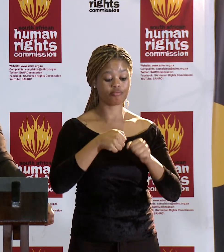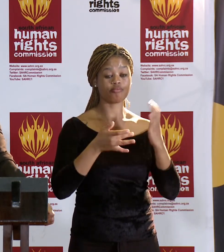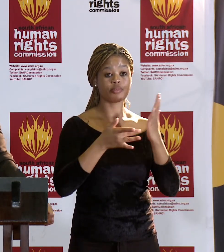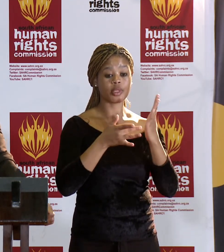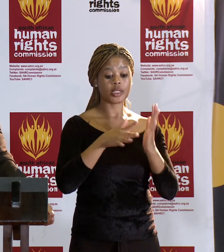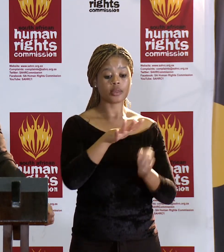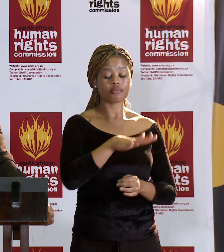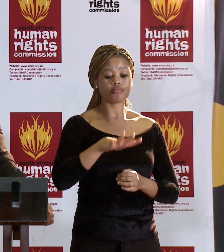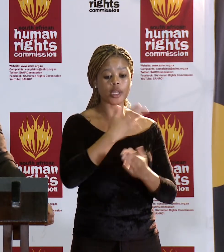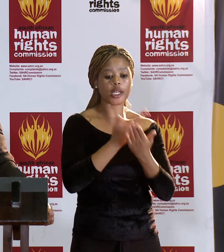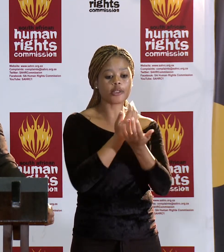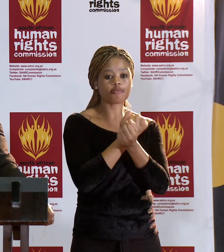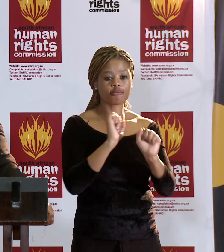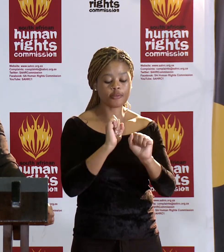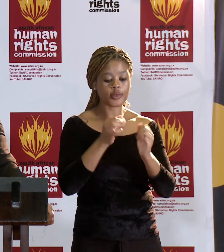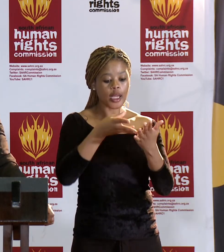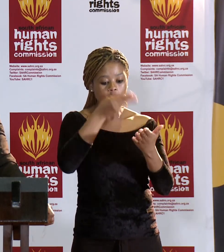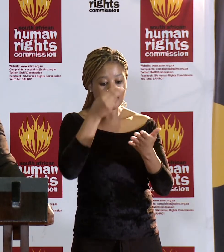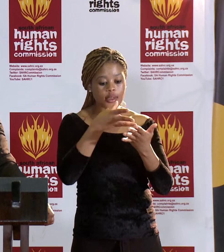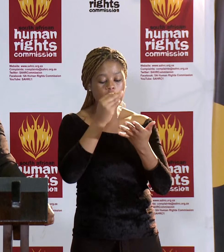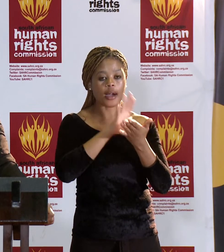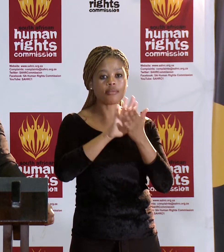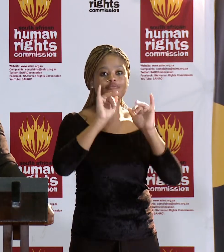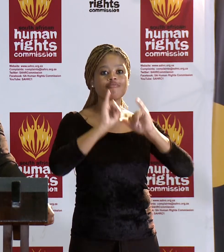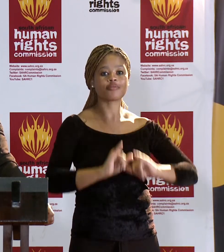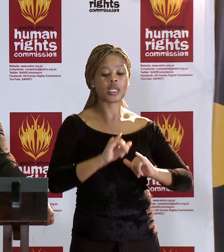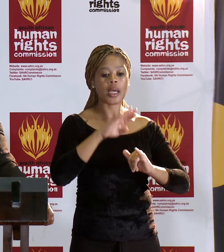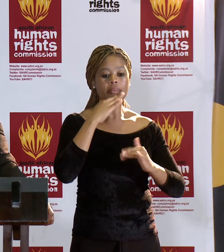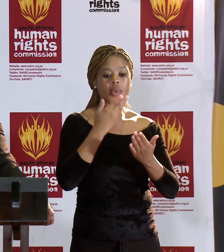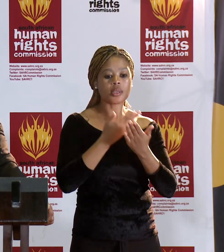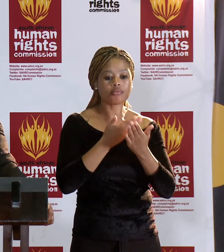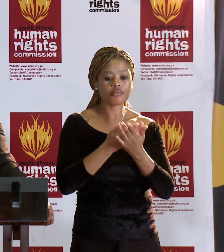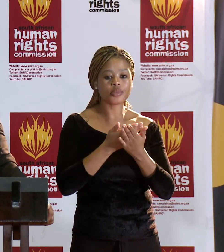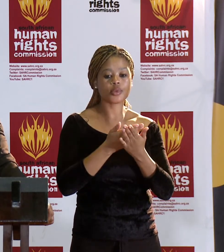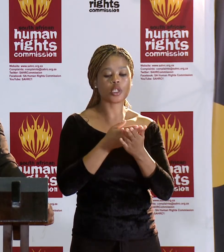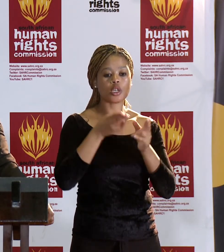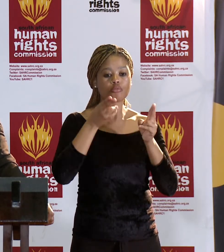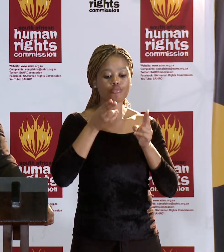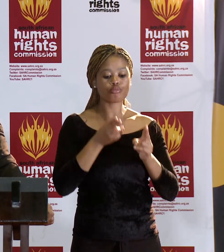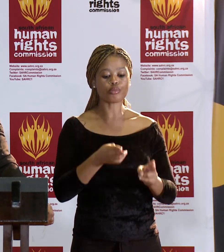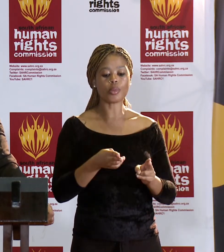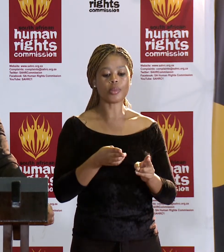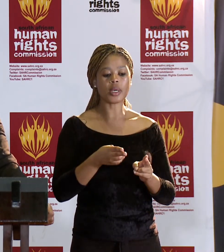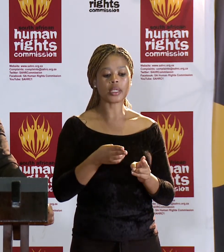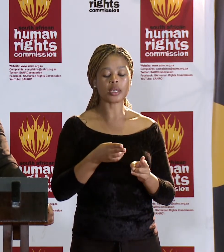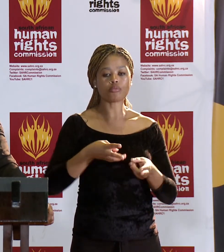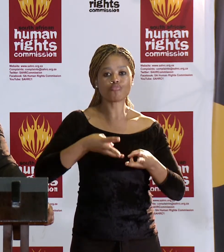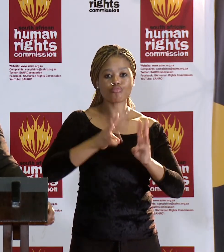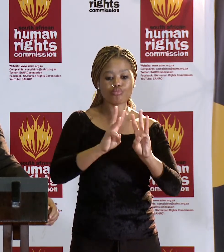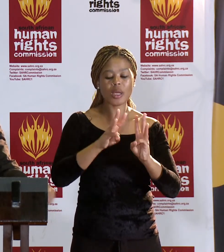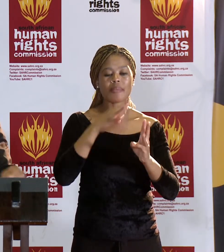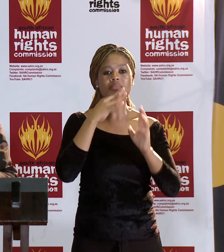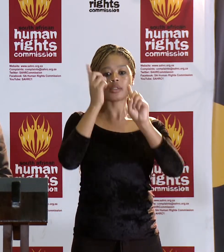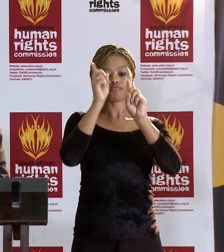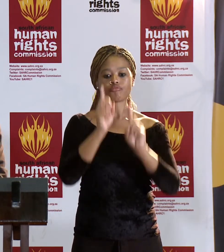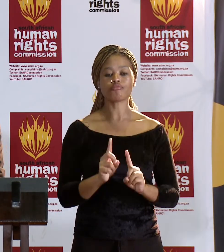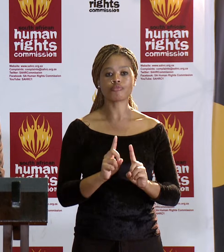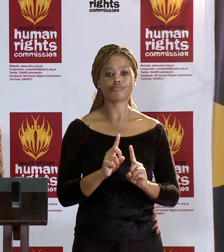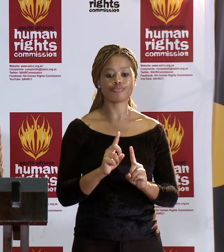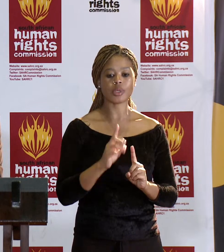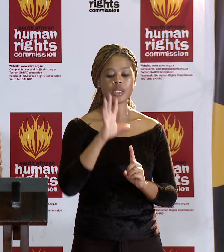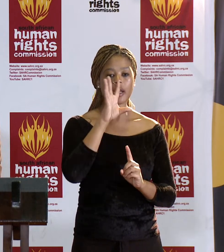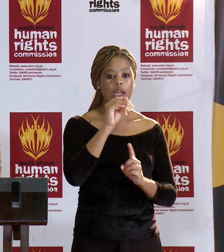liberatory for learning and living, it can also be a precariously dehumanizing site. This is especially true